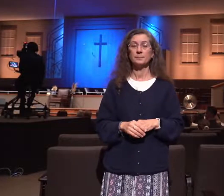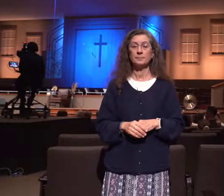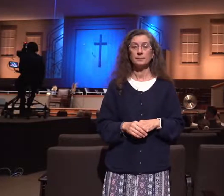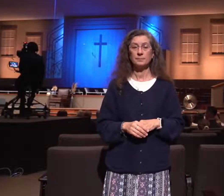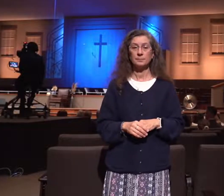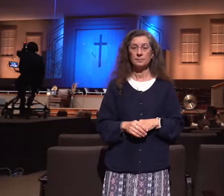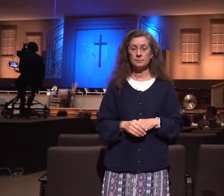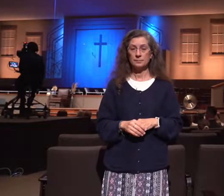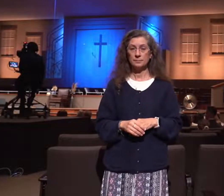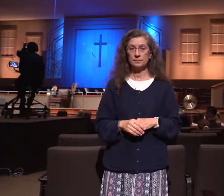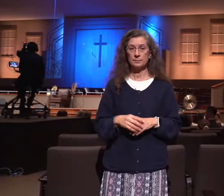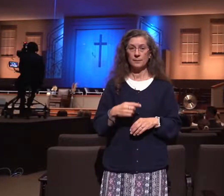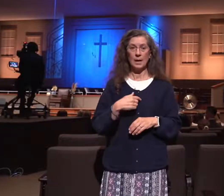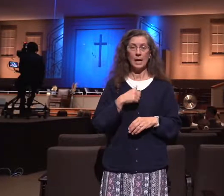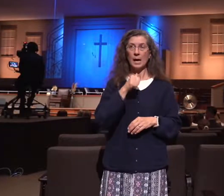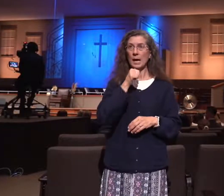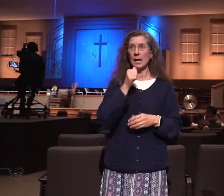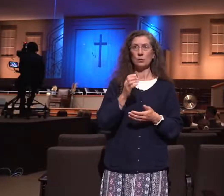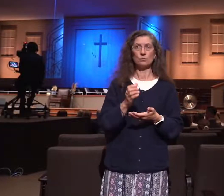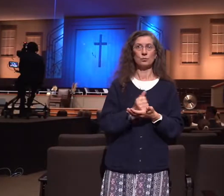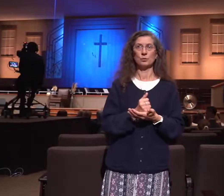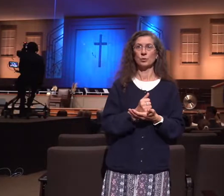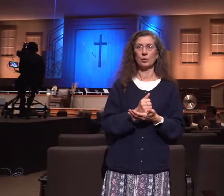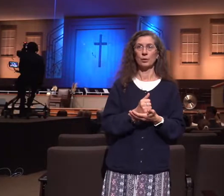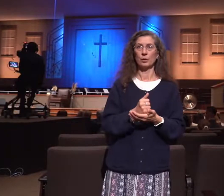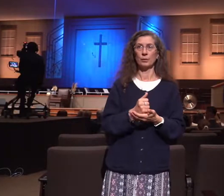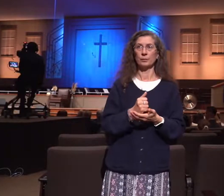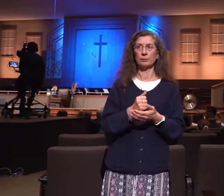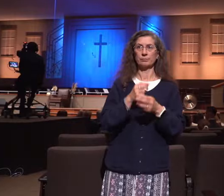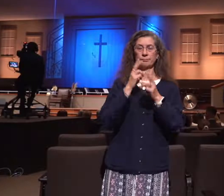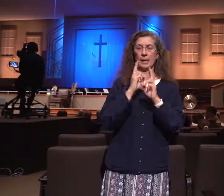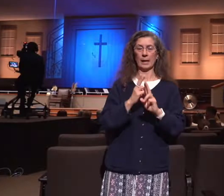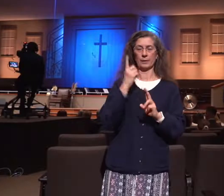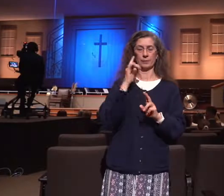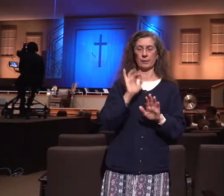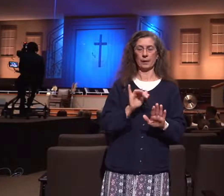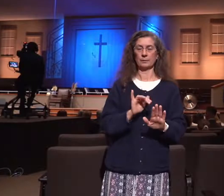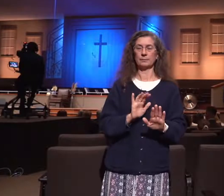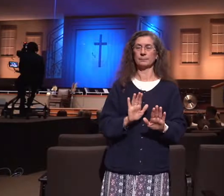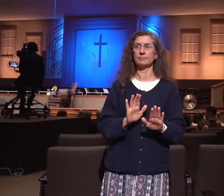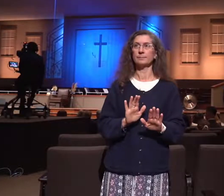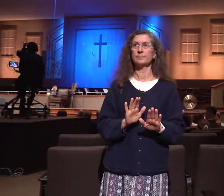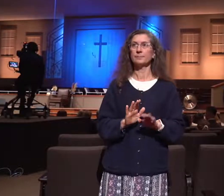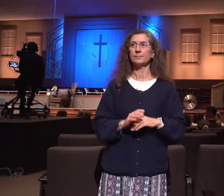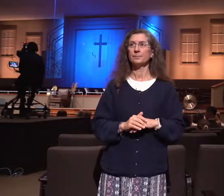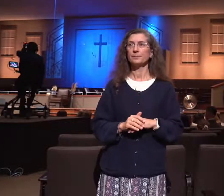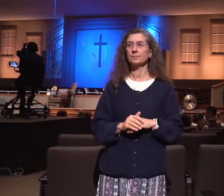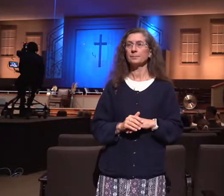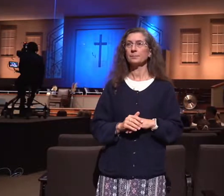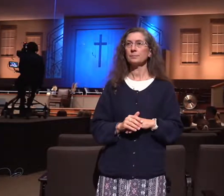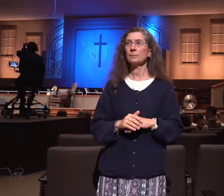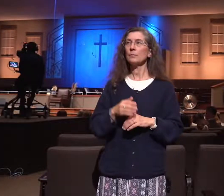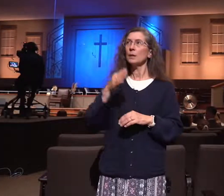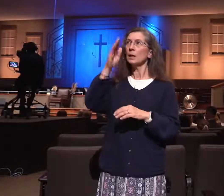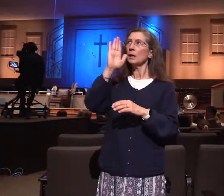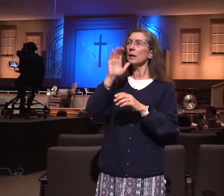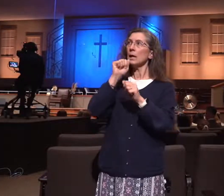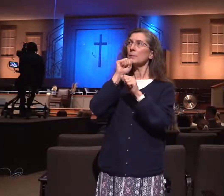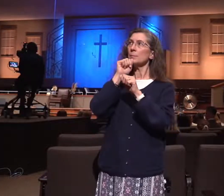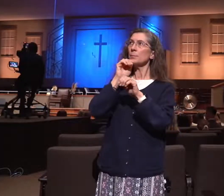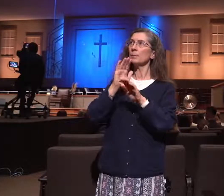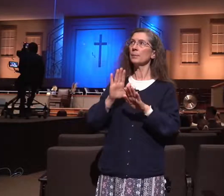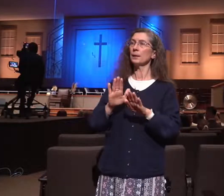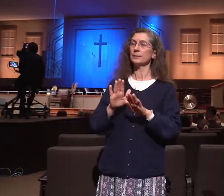the way, I don't deserve one bit of the credit for that. That's your pastor. Okay? And that's the word of God. And that's